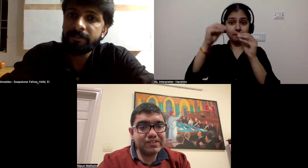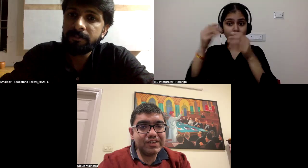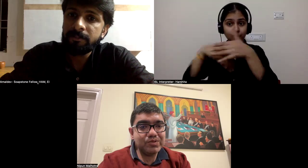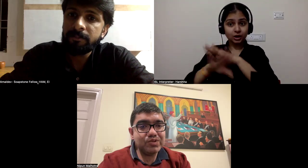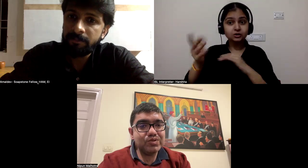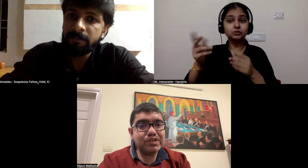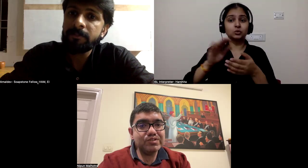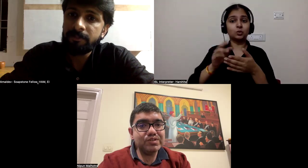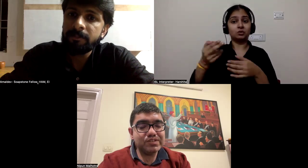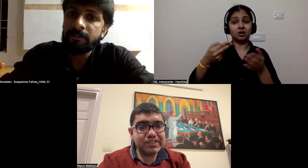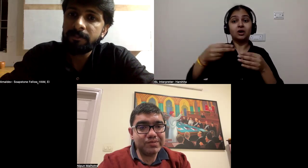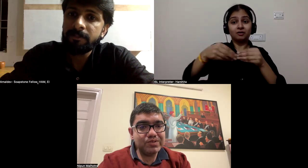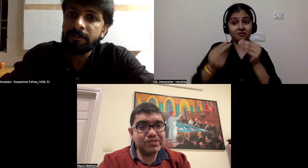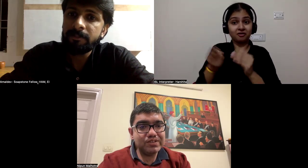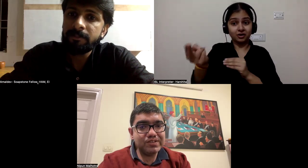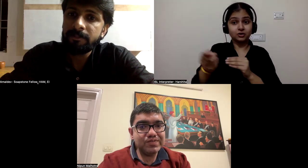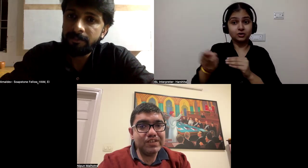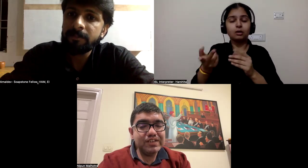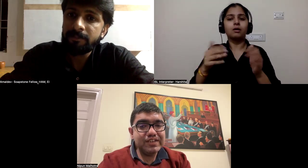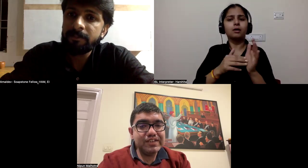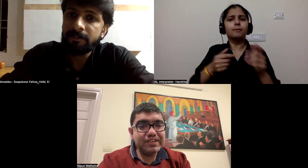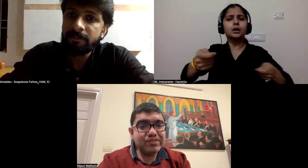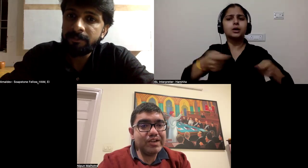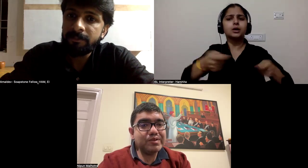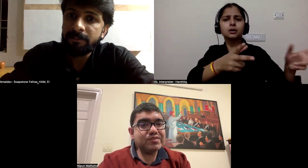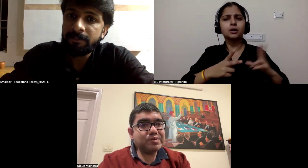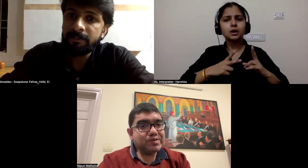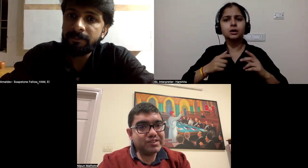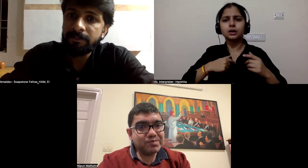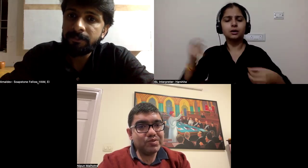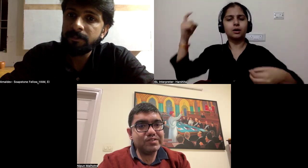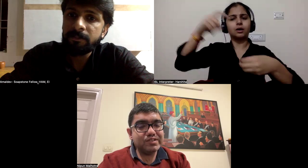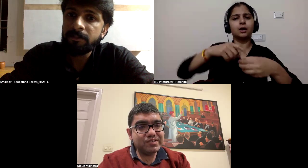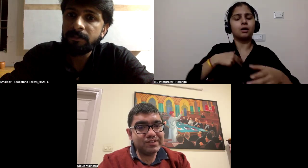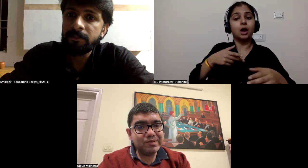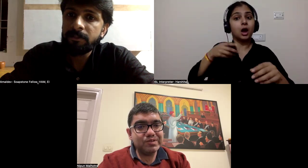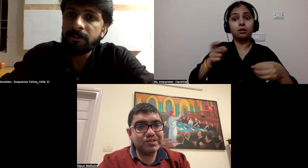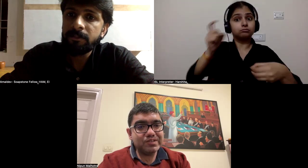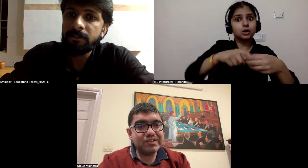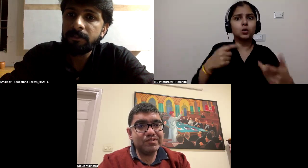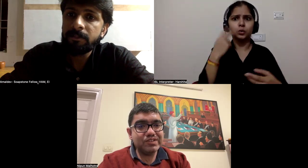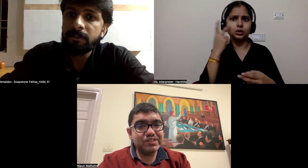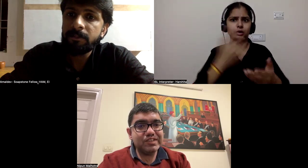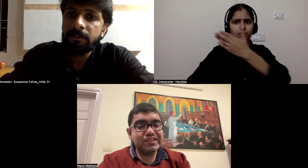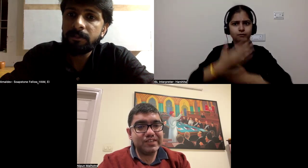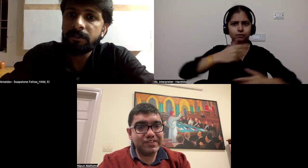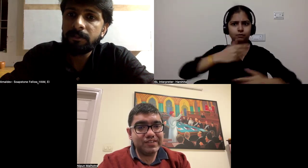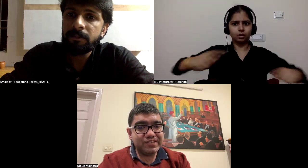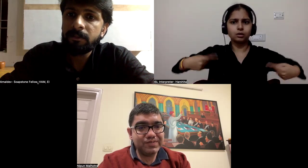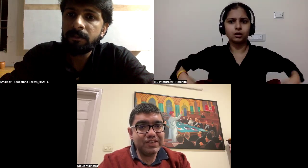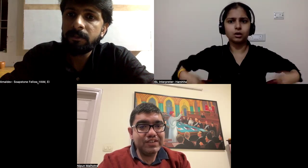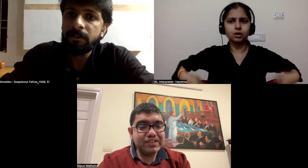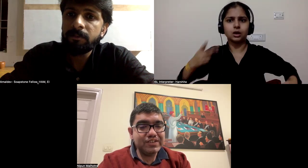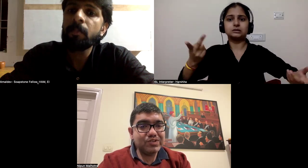that I am not going to allow you inside because the environment of the pub will get spoiled seeing a disabled person inside on a wheelchair,